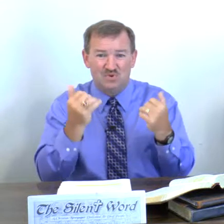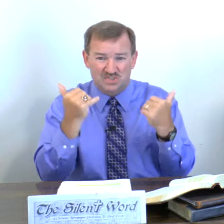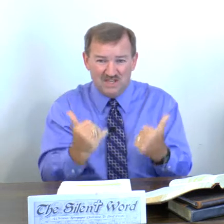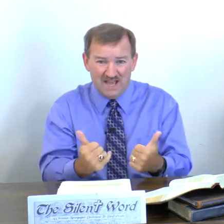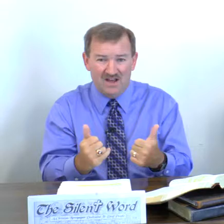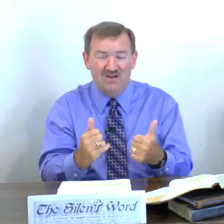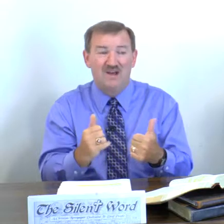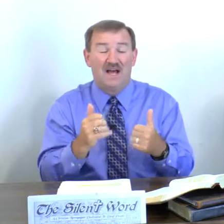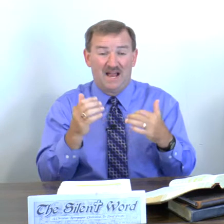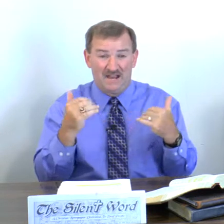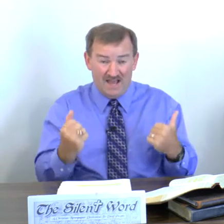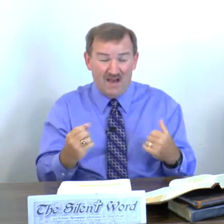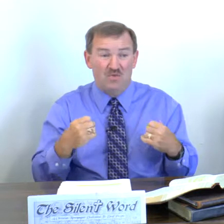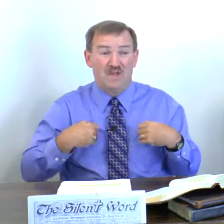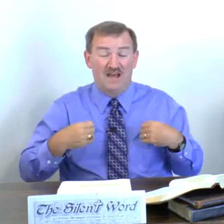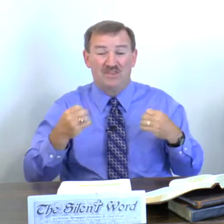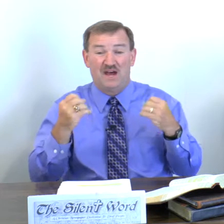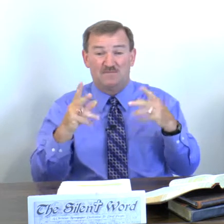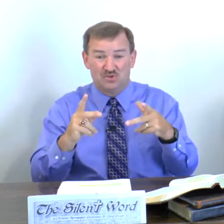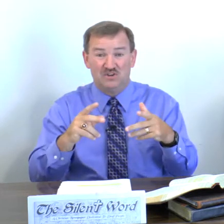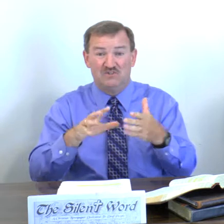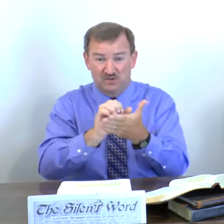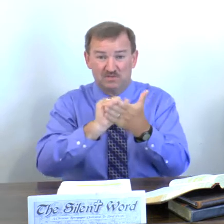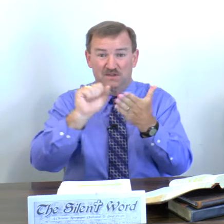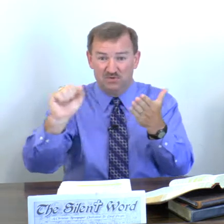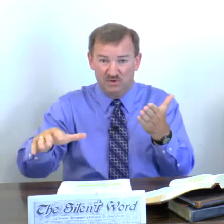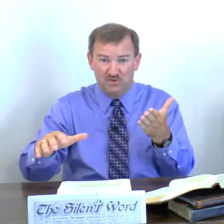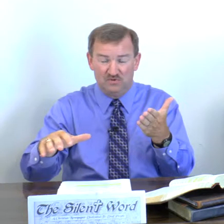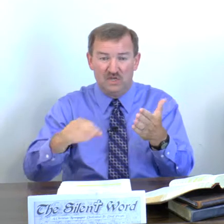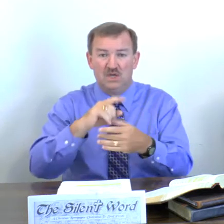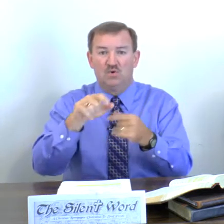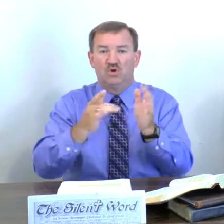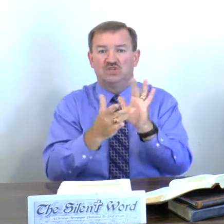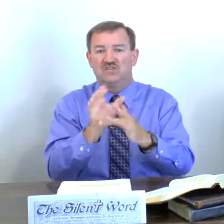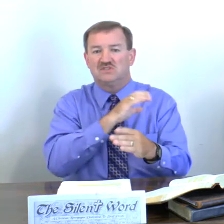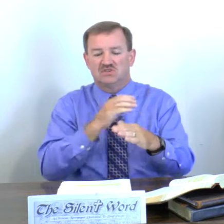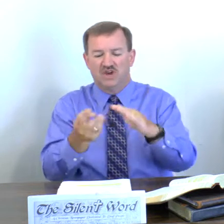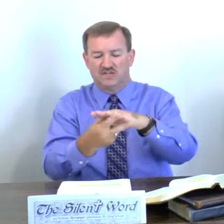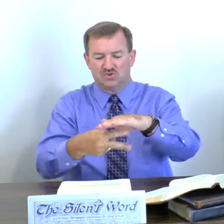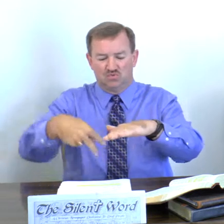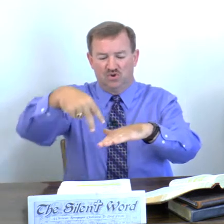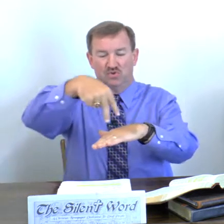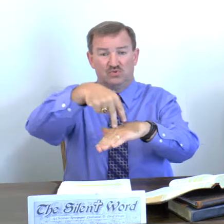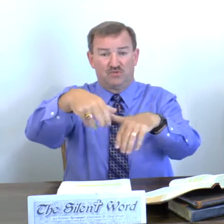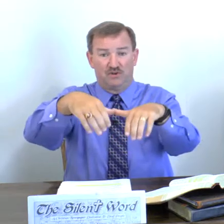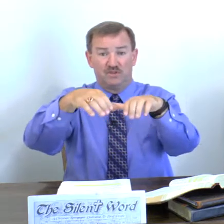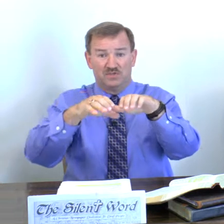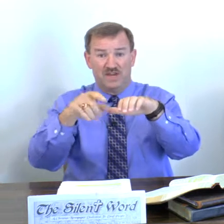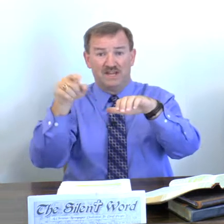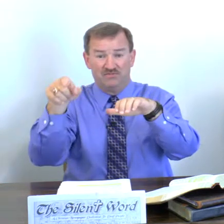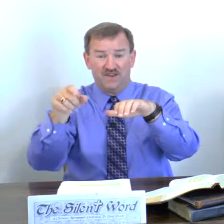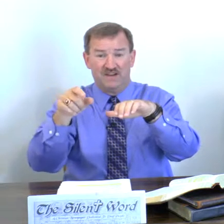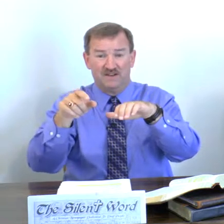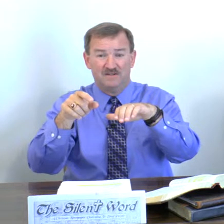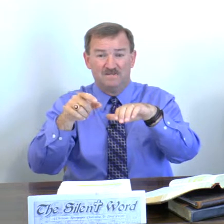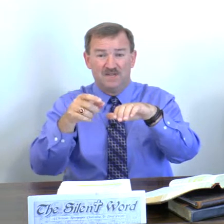was now we have the opportunity for it to be removed. When Jesus Christ rose from the grave there,